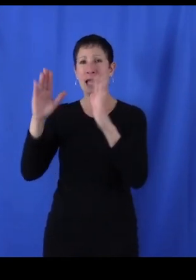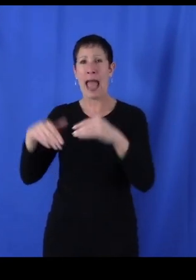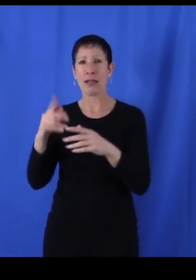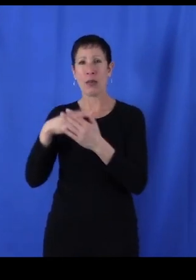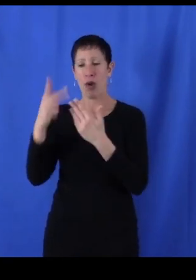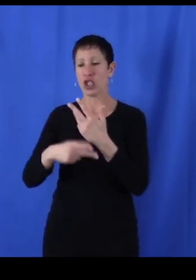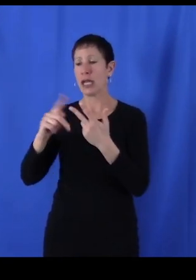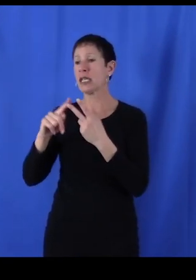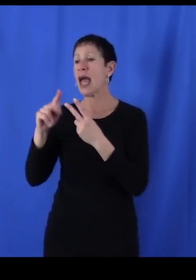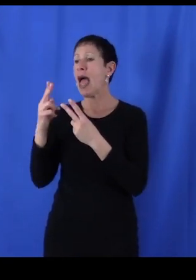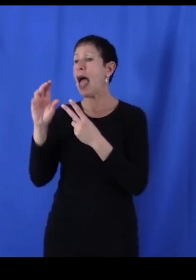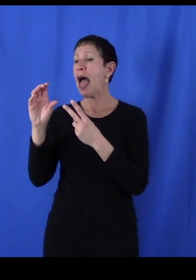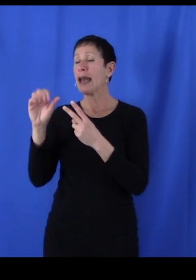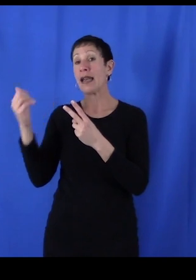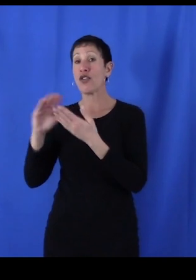co-op.